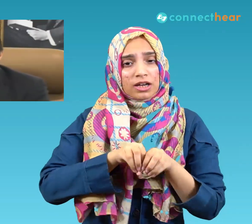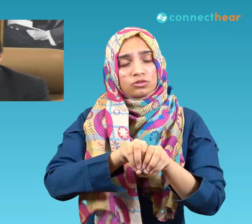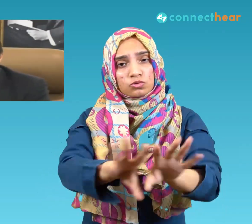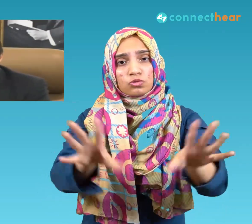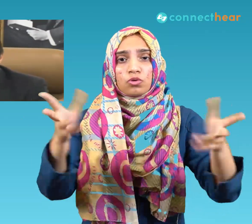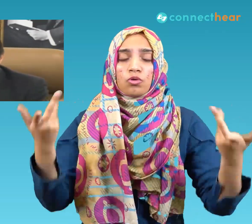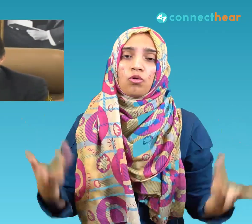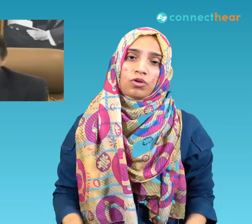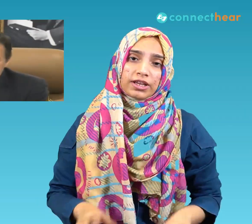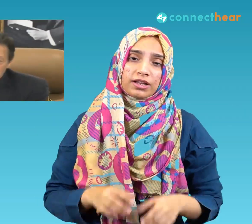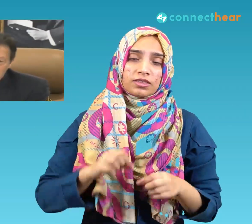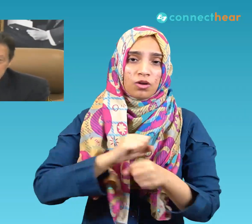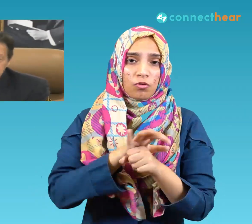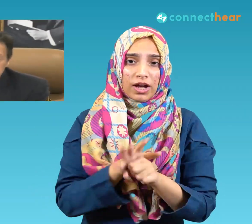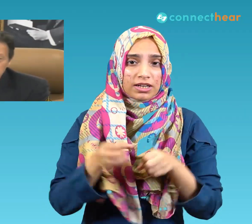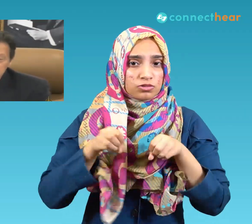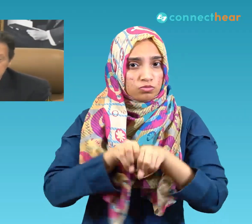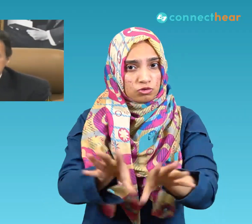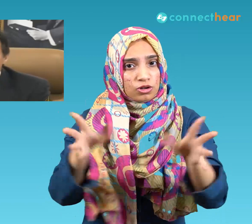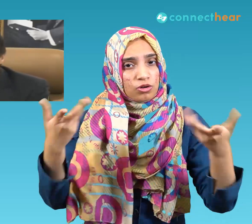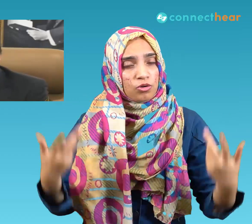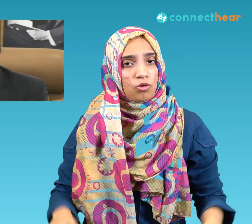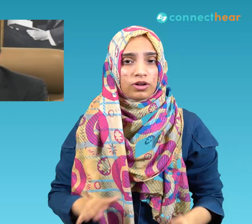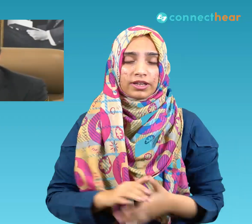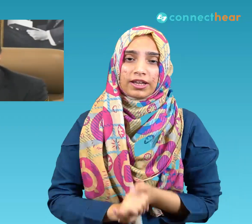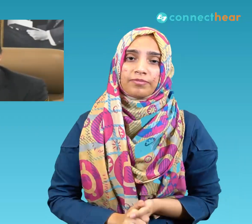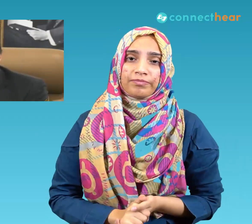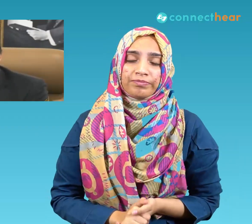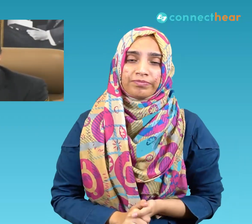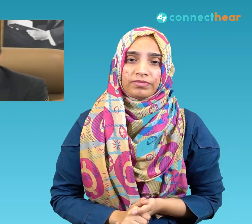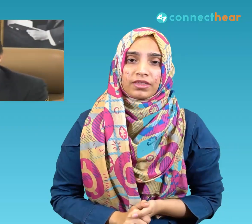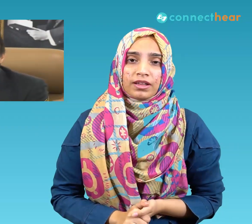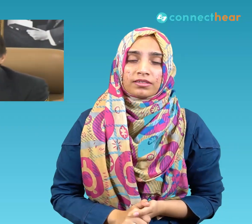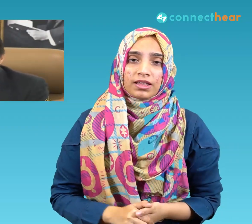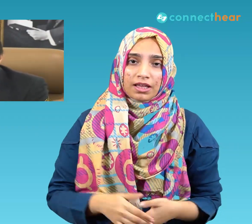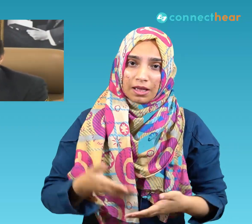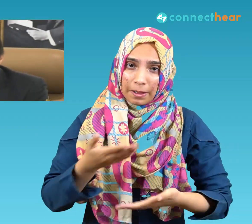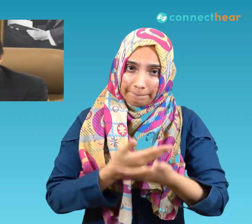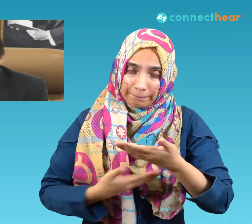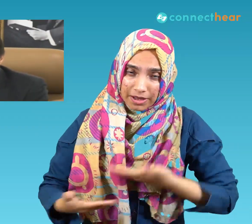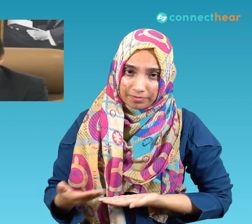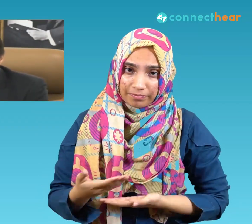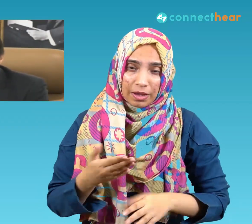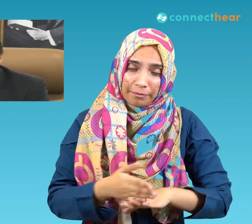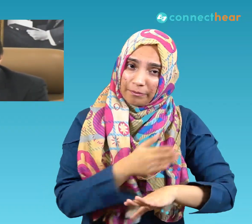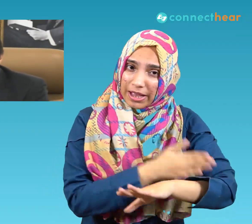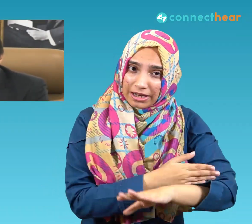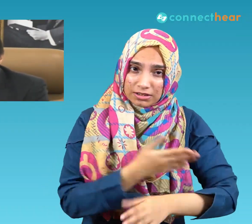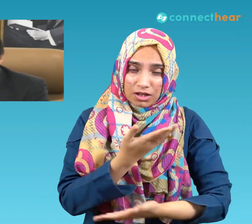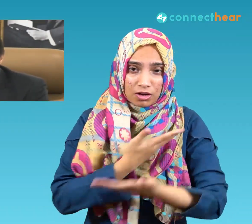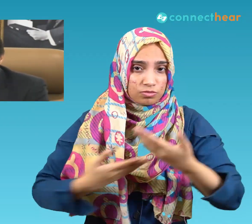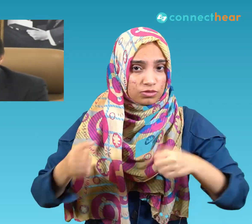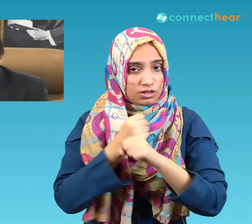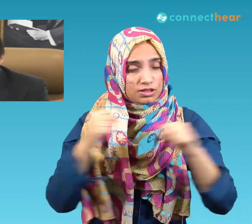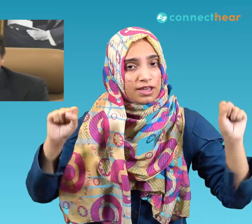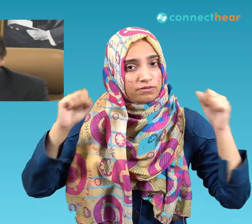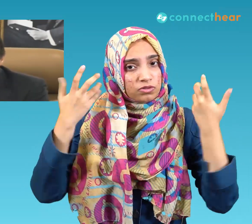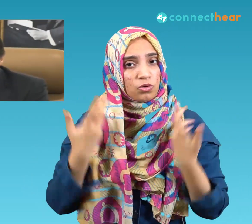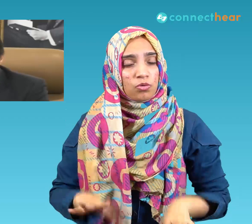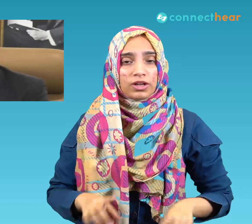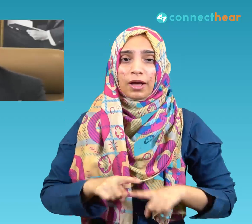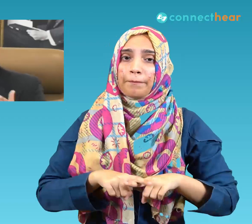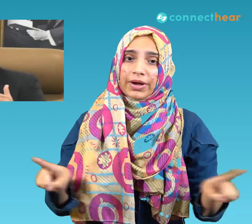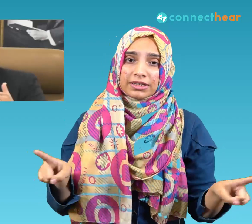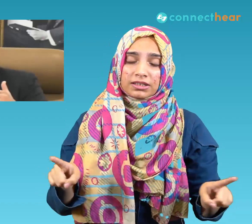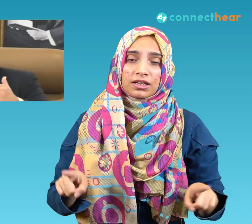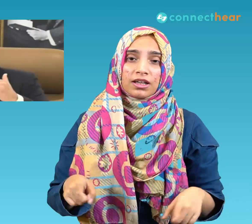that, number one, because we succeeded so well, people are no longer that worried about the virus